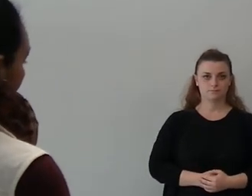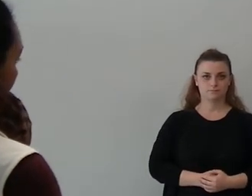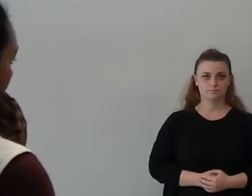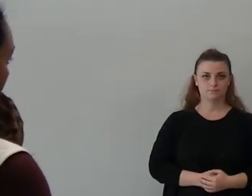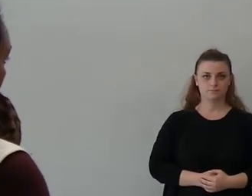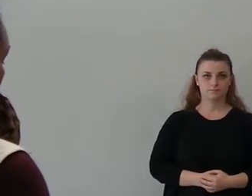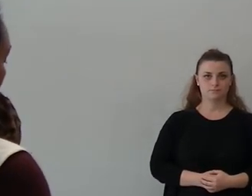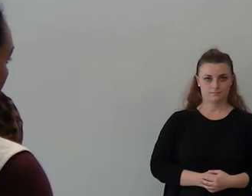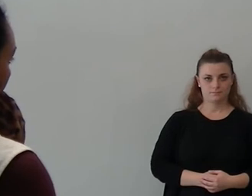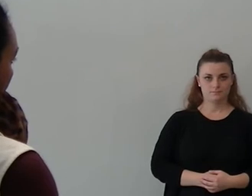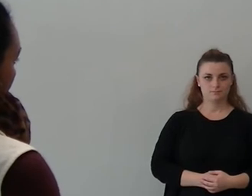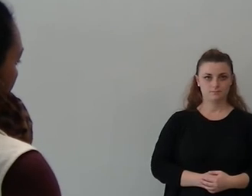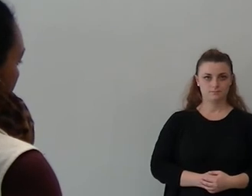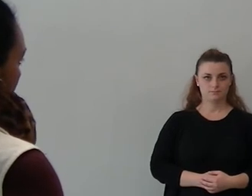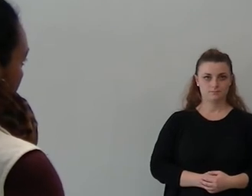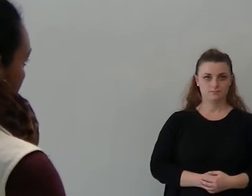noi oggi.